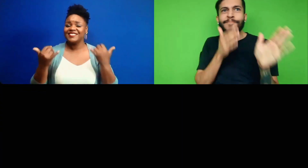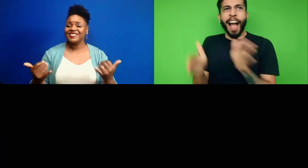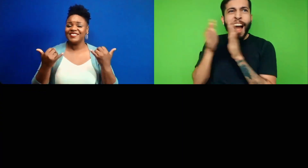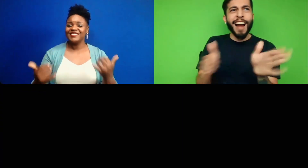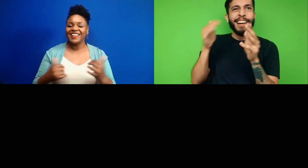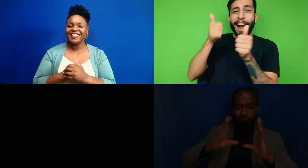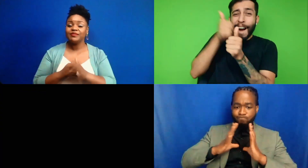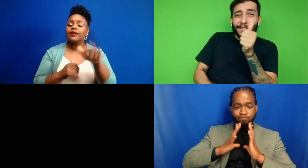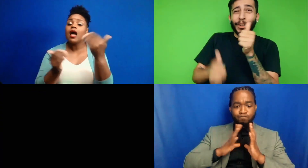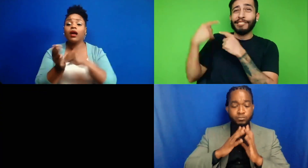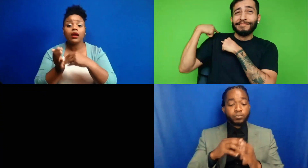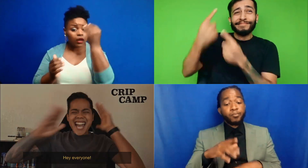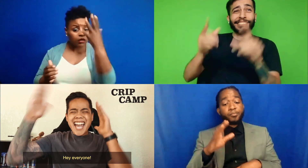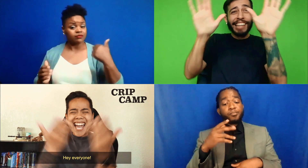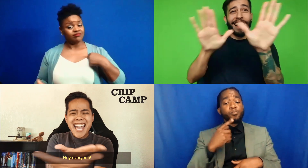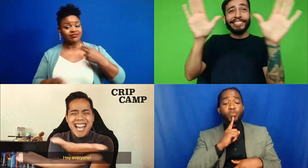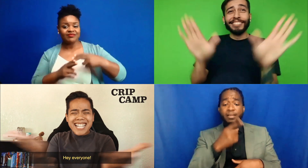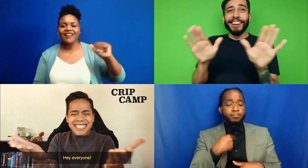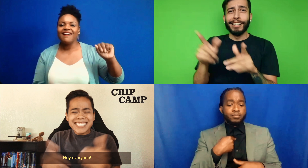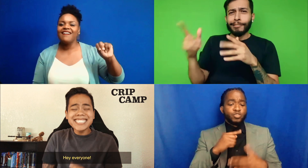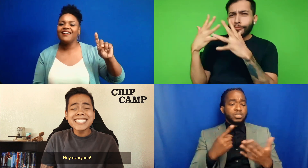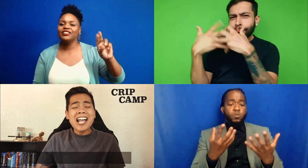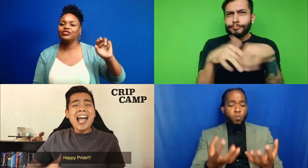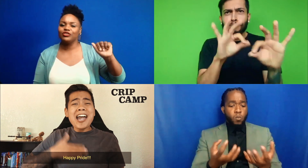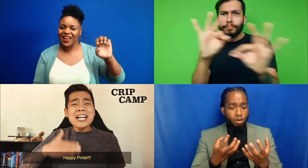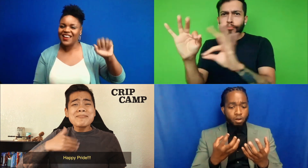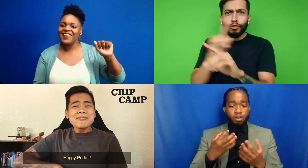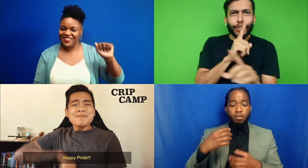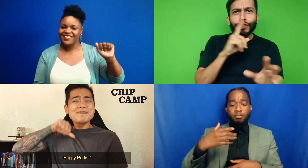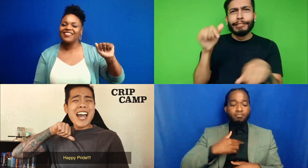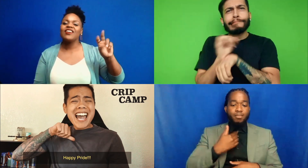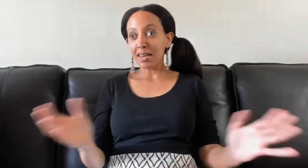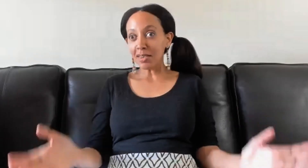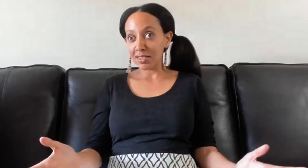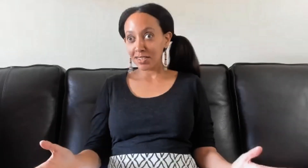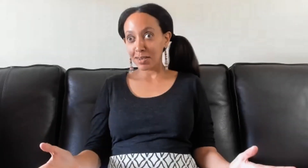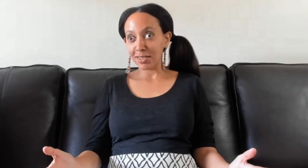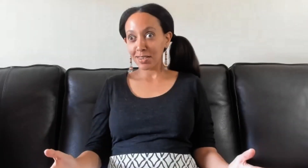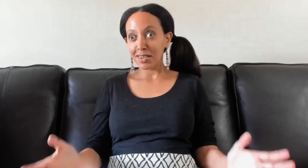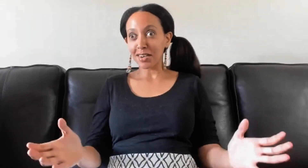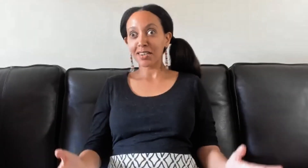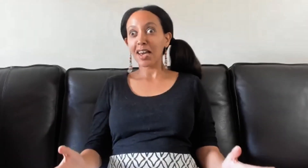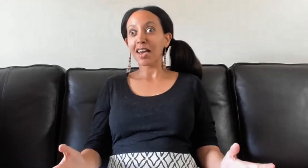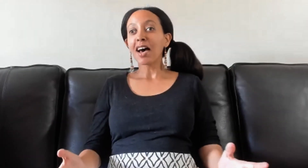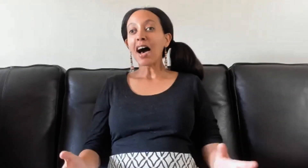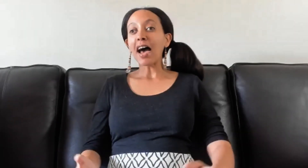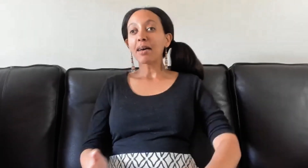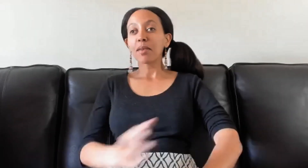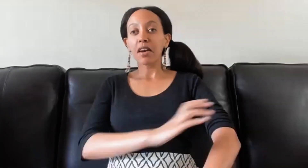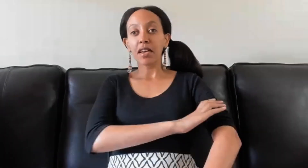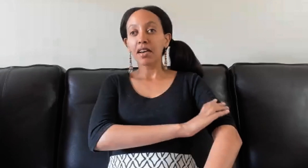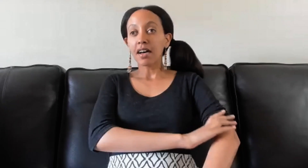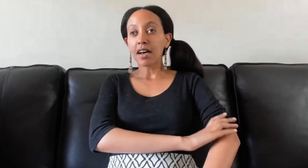included is our priority. This includes folks who are deaf and hard of hearing. Image description. Okay. And